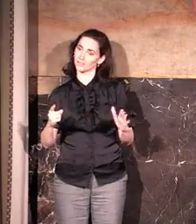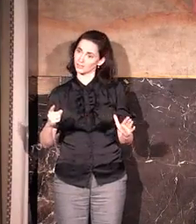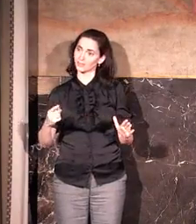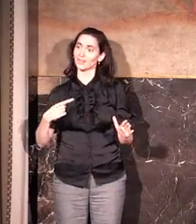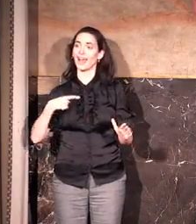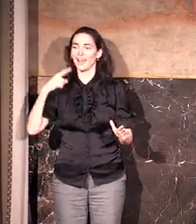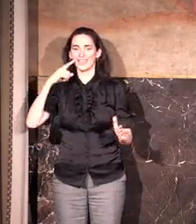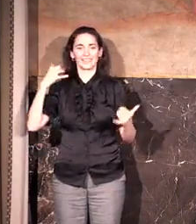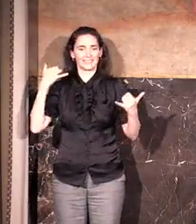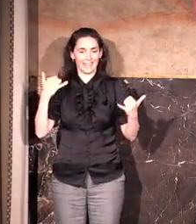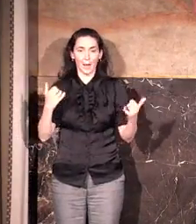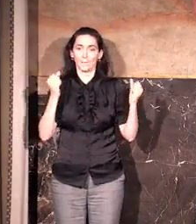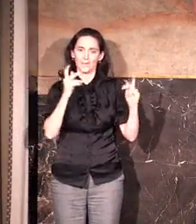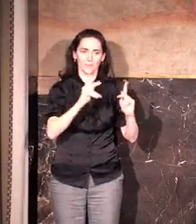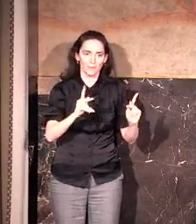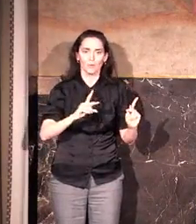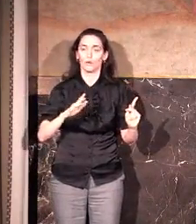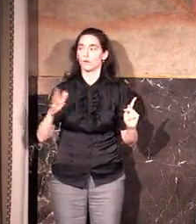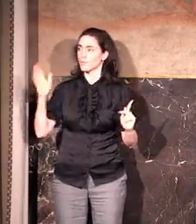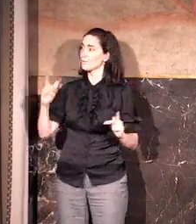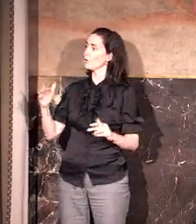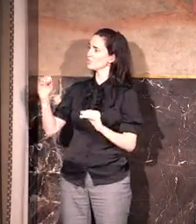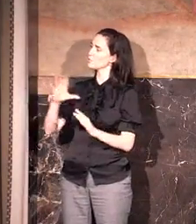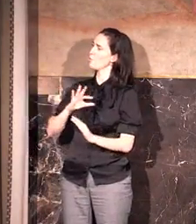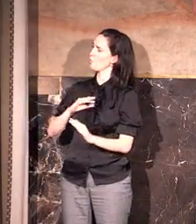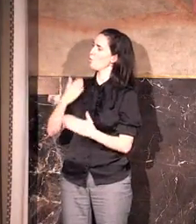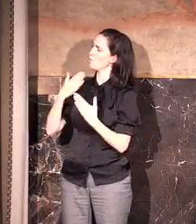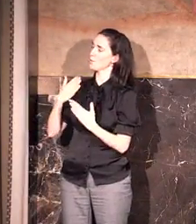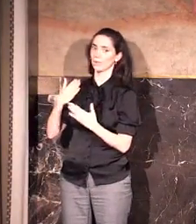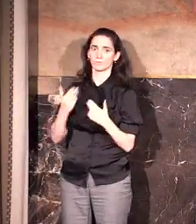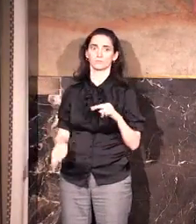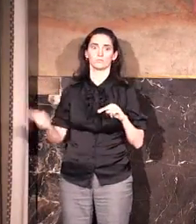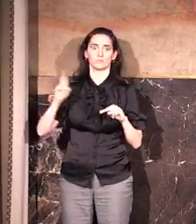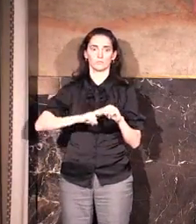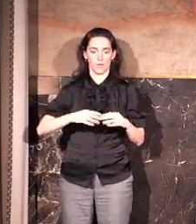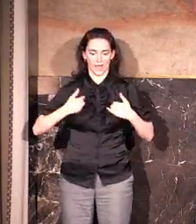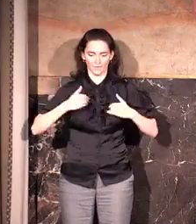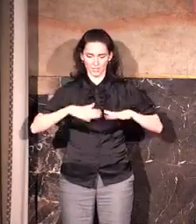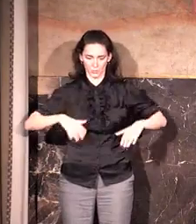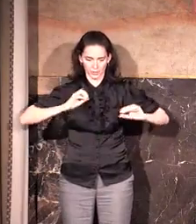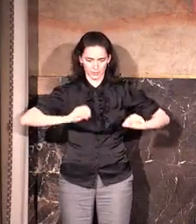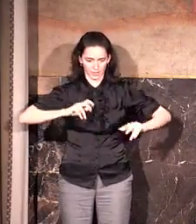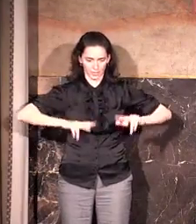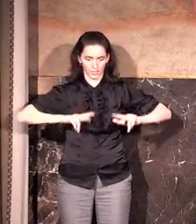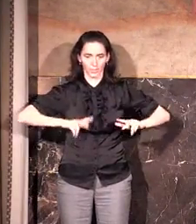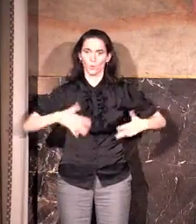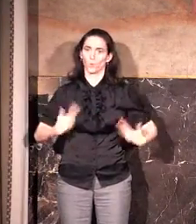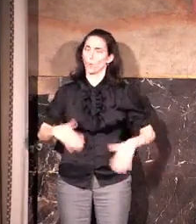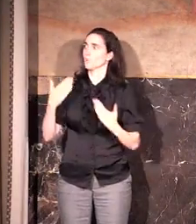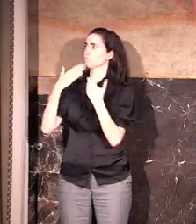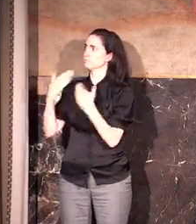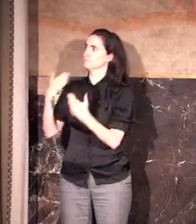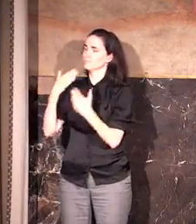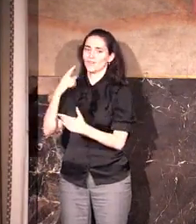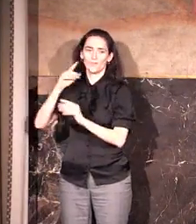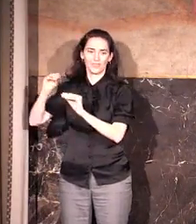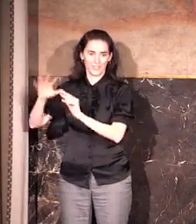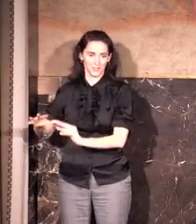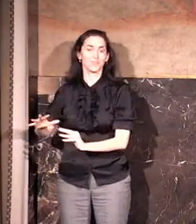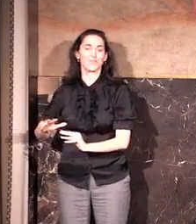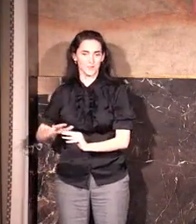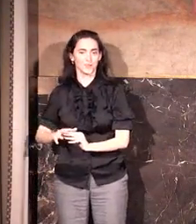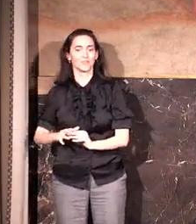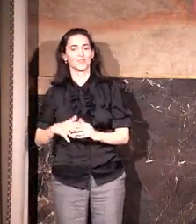newfound appreciation for teachers who suddenly have school-age children at home full-time, and